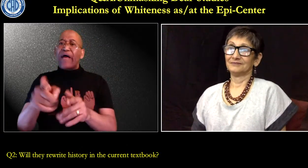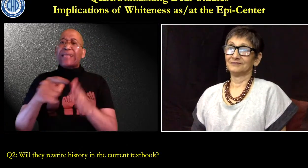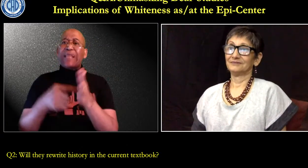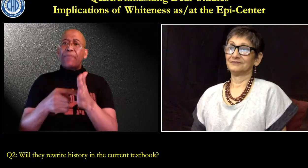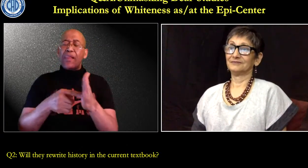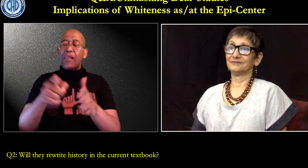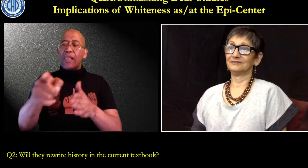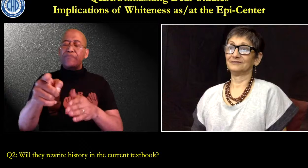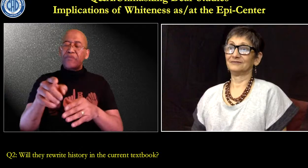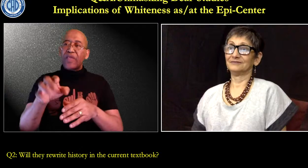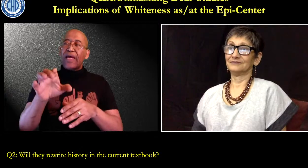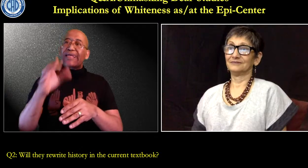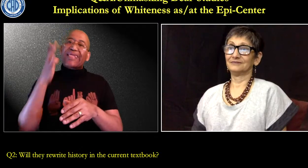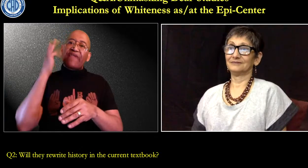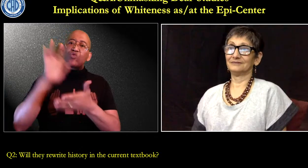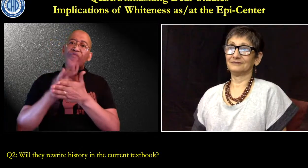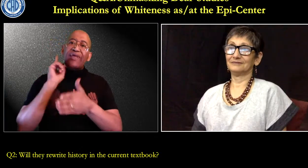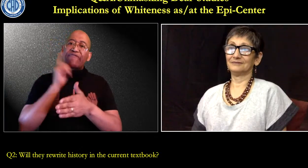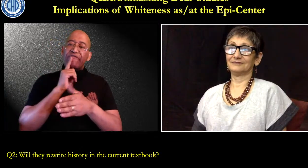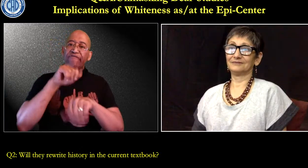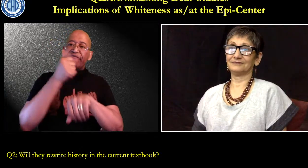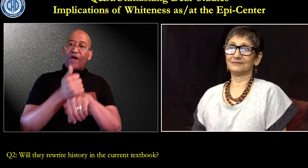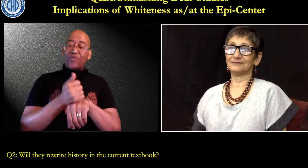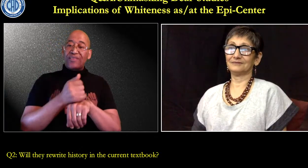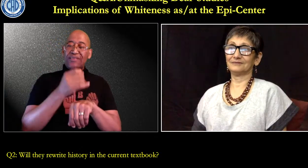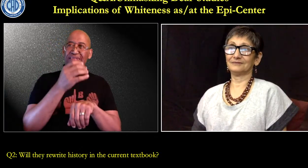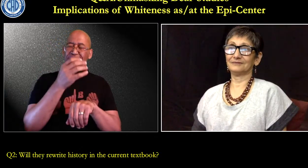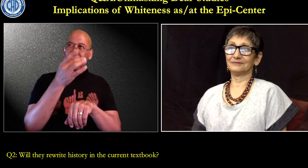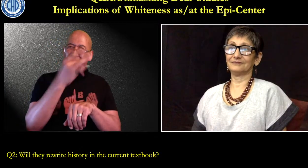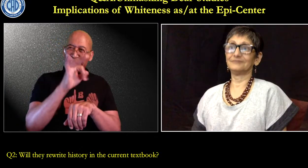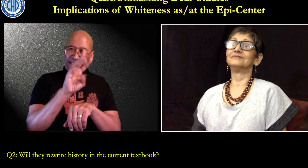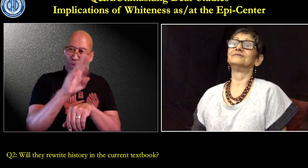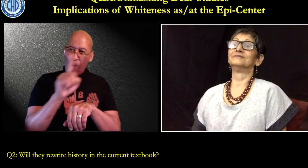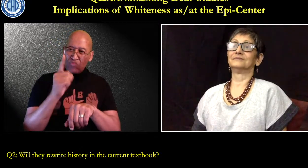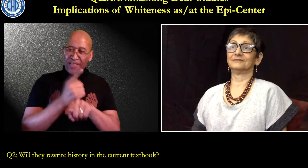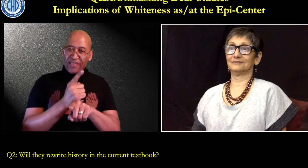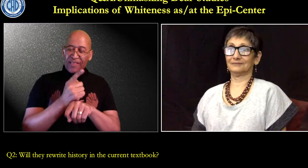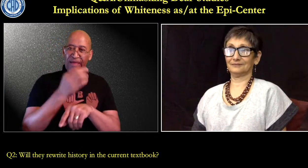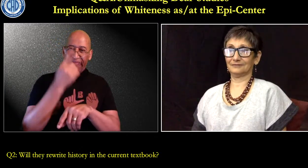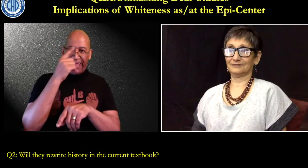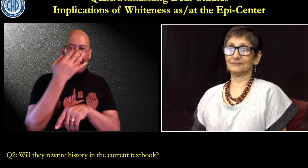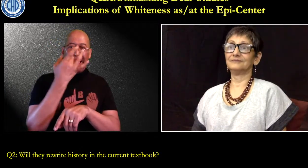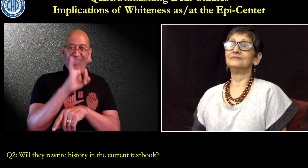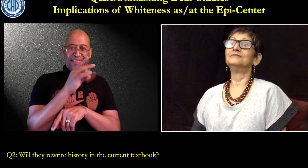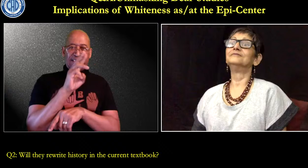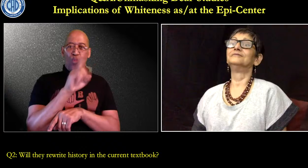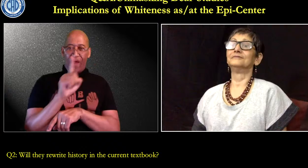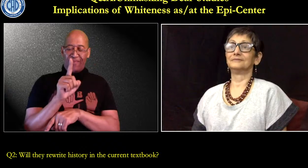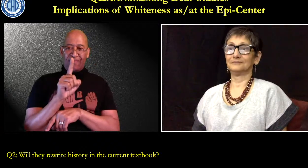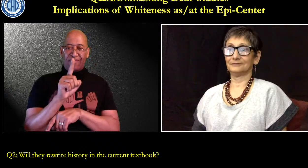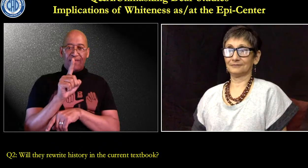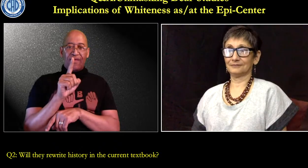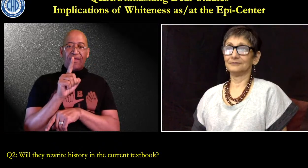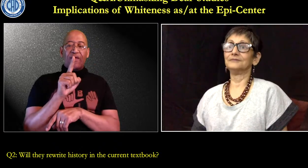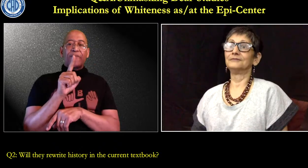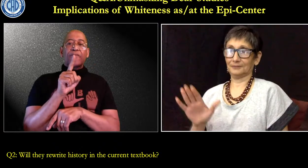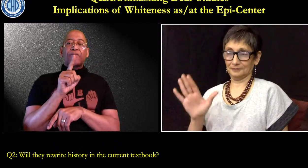So if we really want to have everything relevant and relate, okay, think about the School for the Deaf that was established